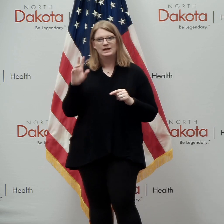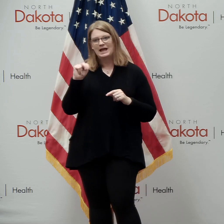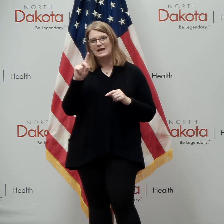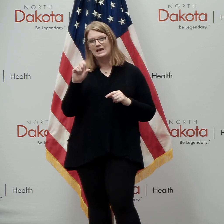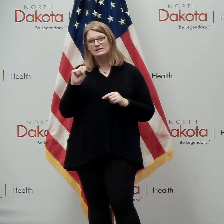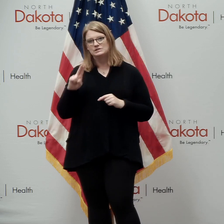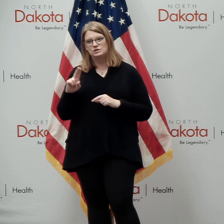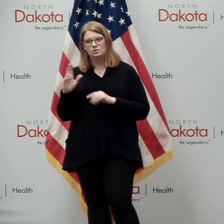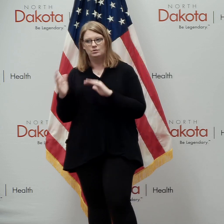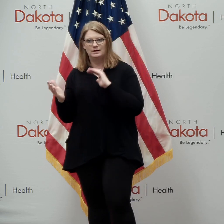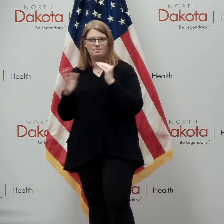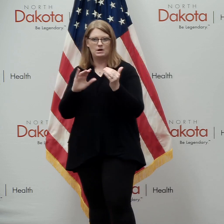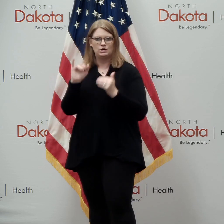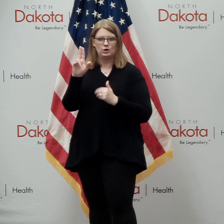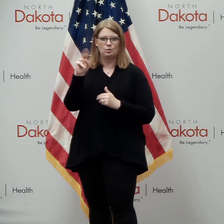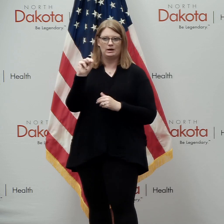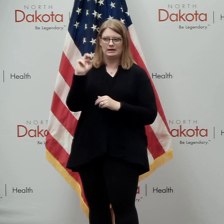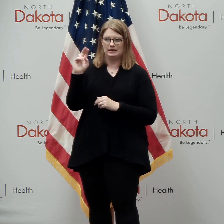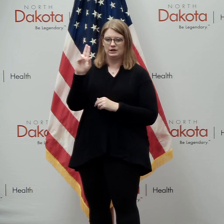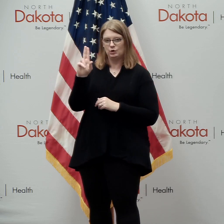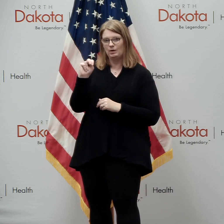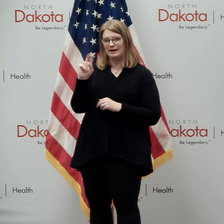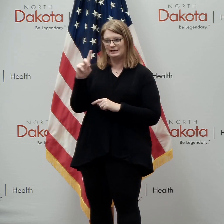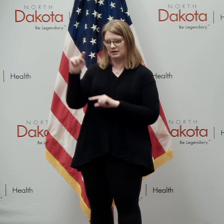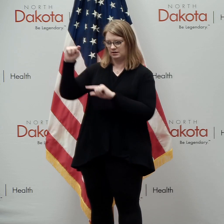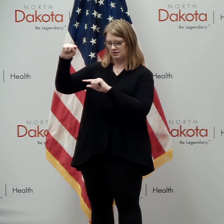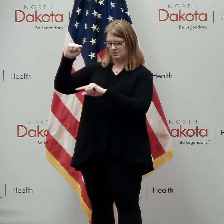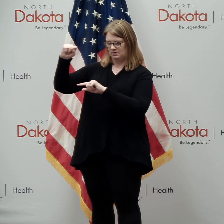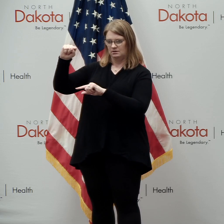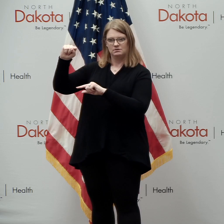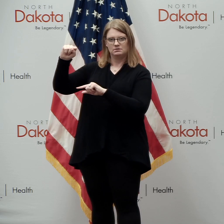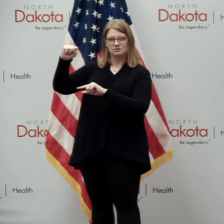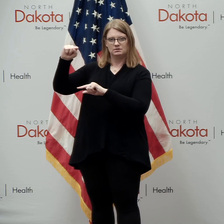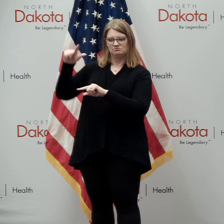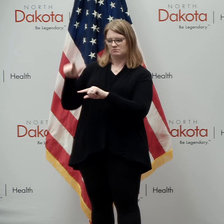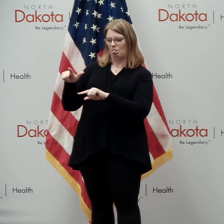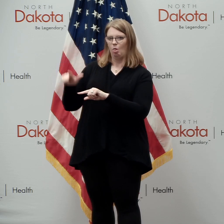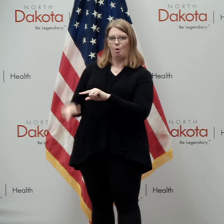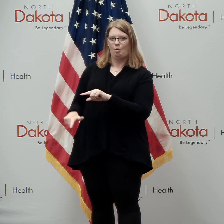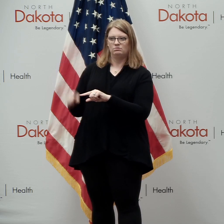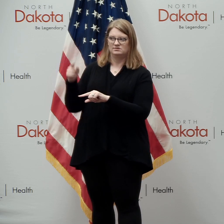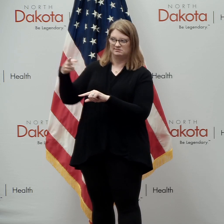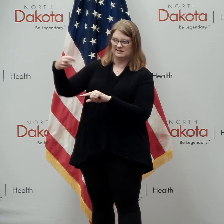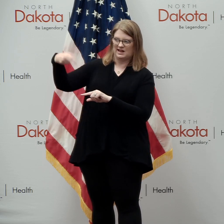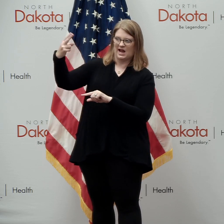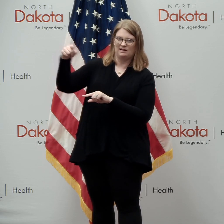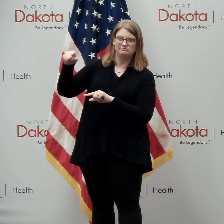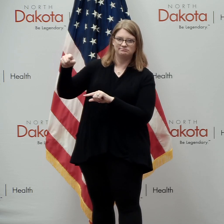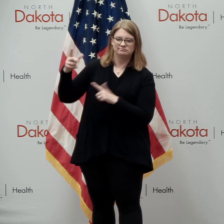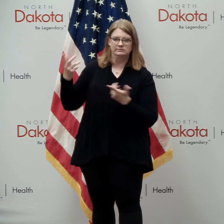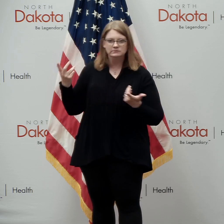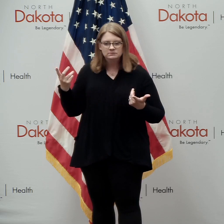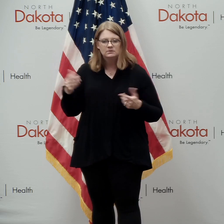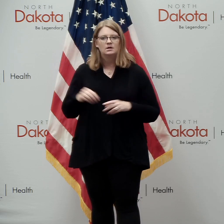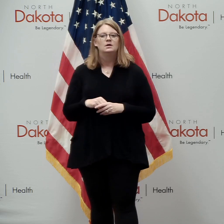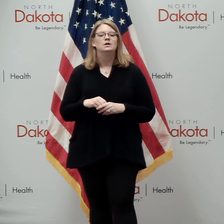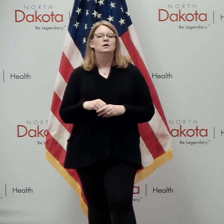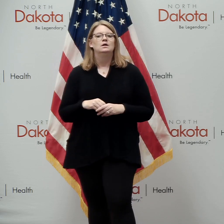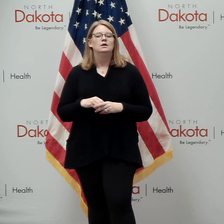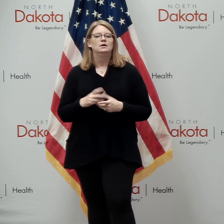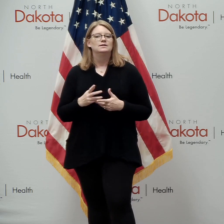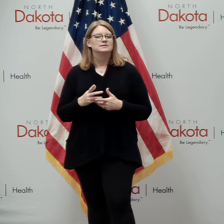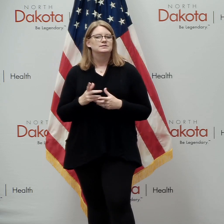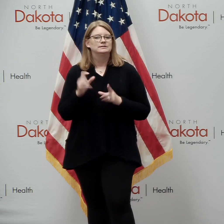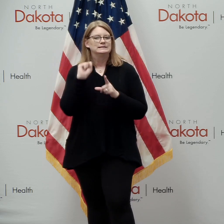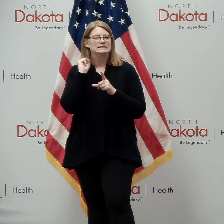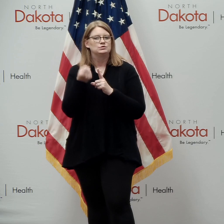students compared to UND students, the level of positivity was substantially lower for NDSU students. So there's again situations just